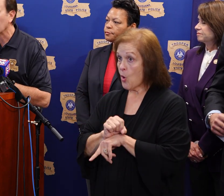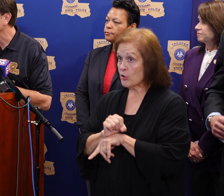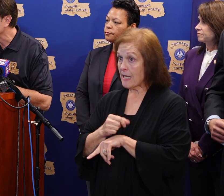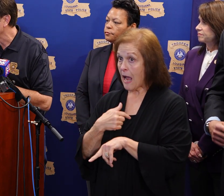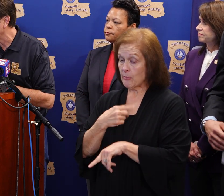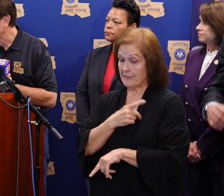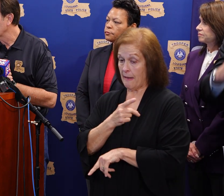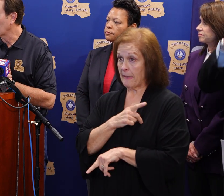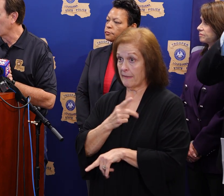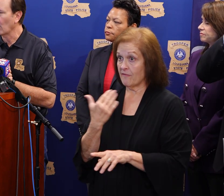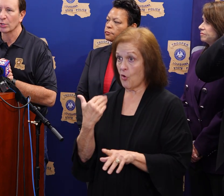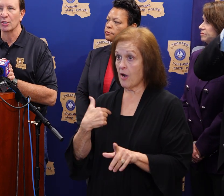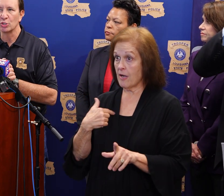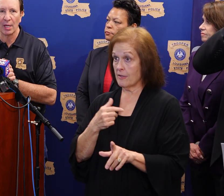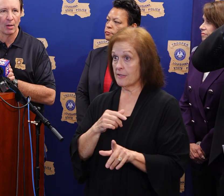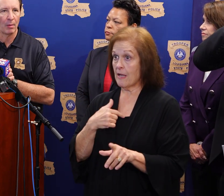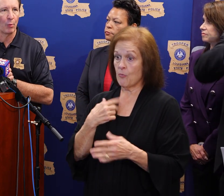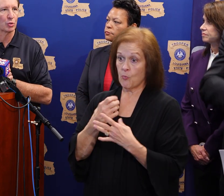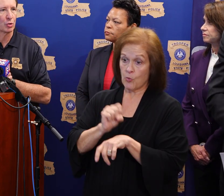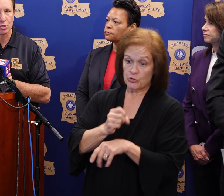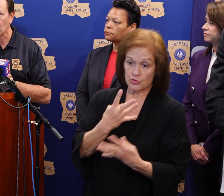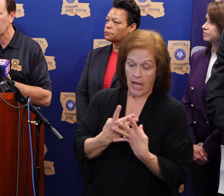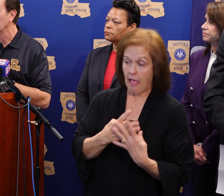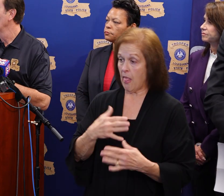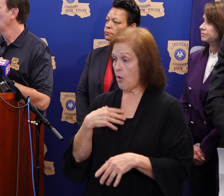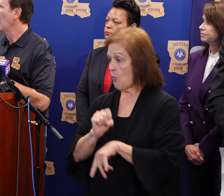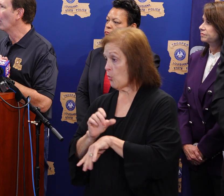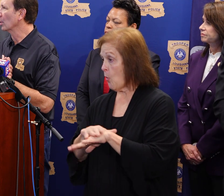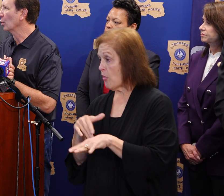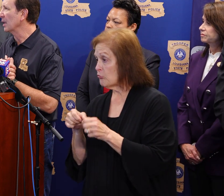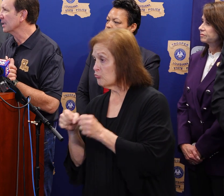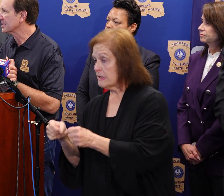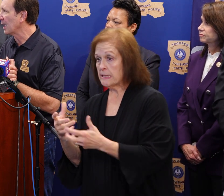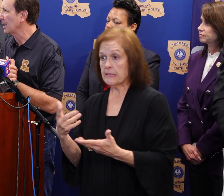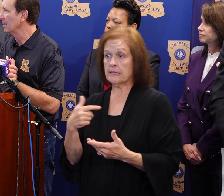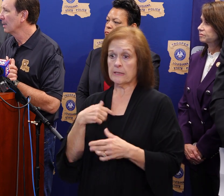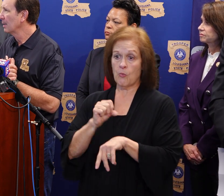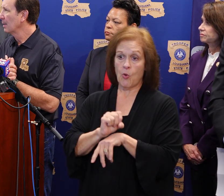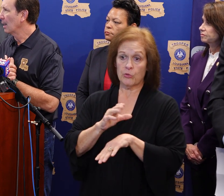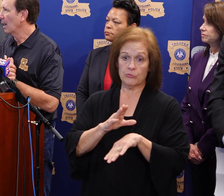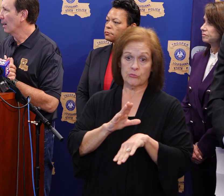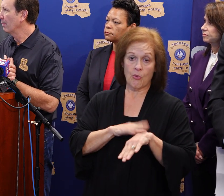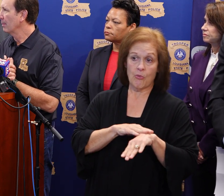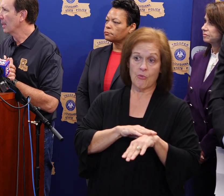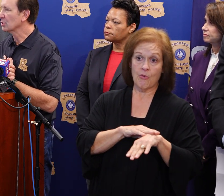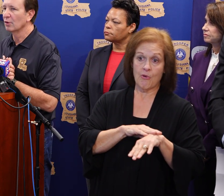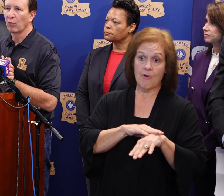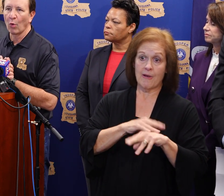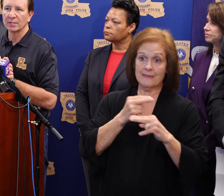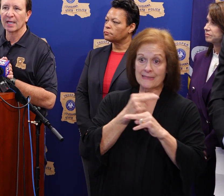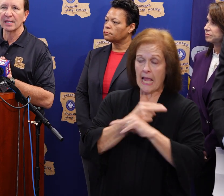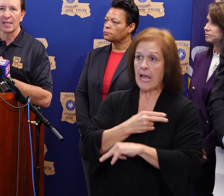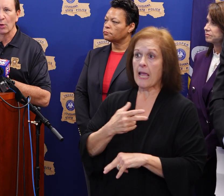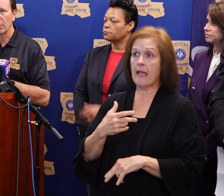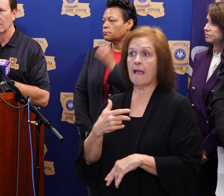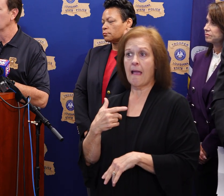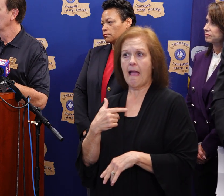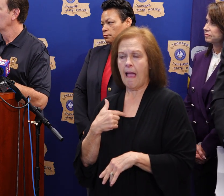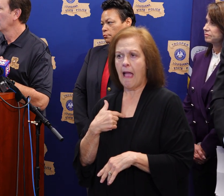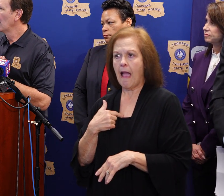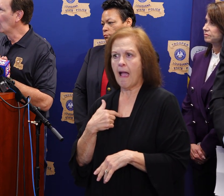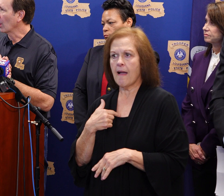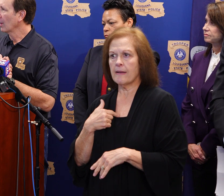was a deputy sheriff, all right? I worked in a jail. I worked on the street. I worked on the interstate. I served warrants. I can tell